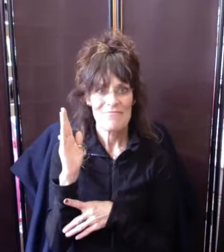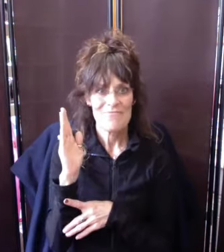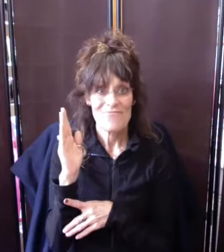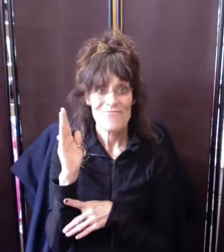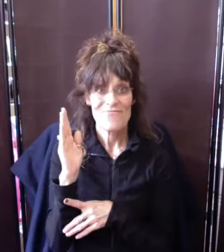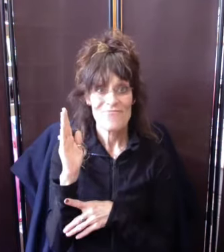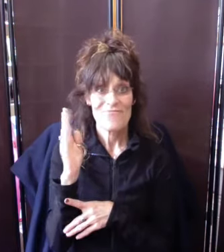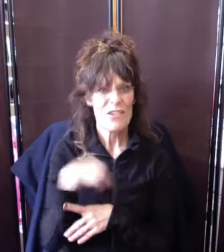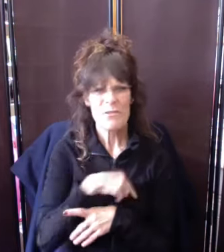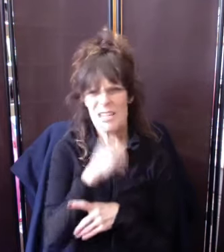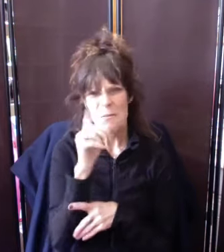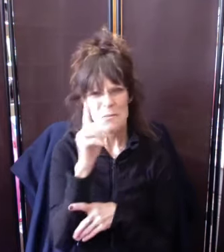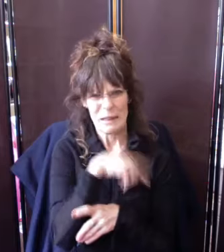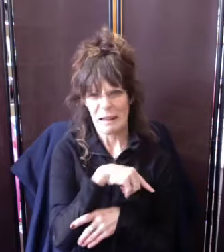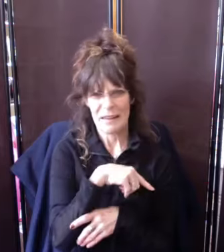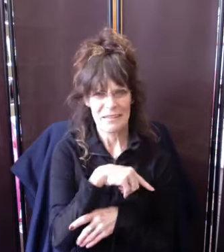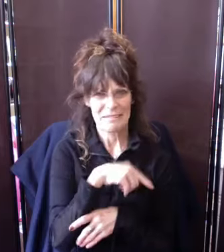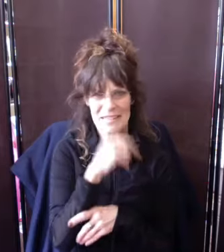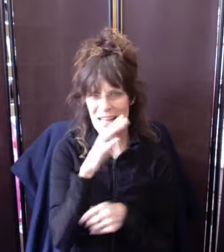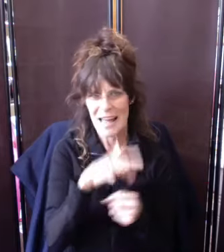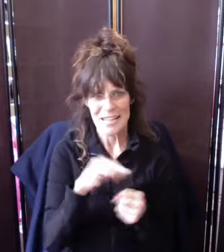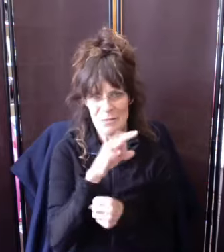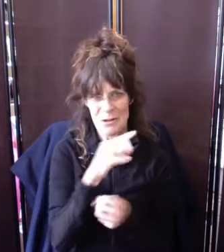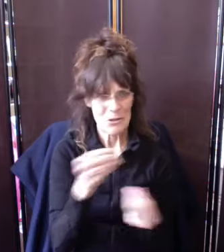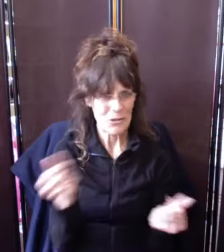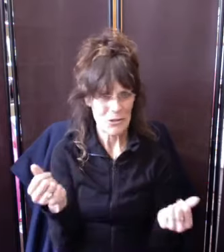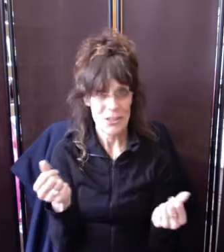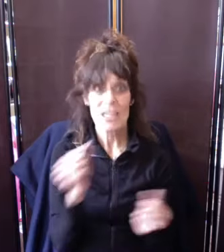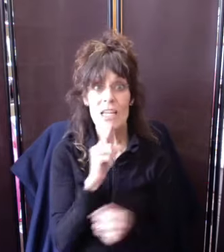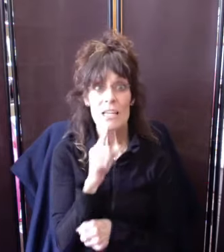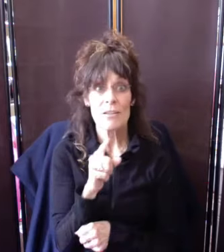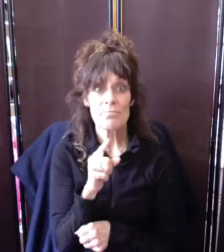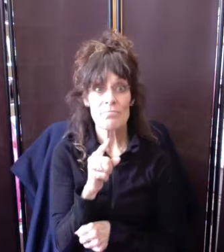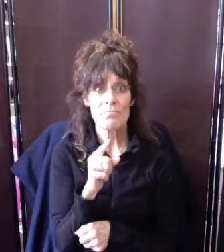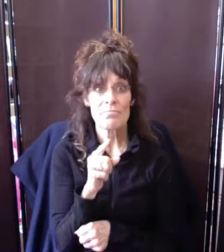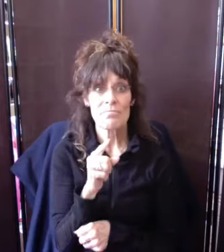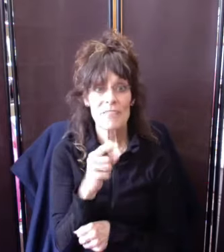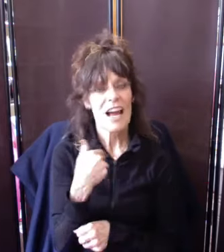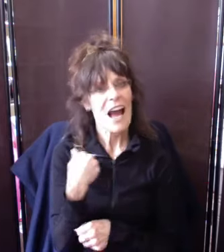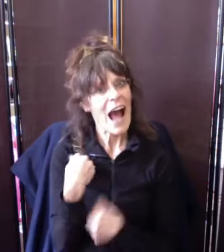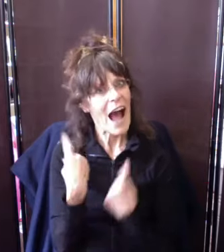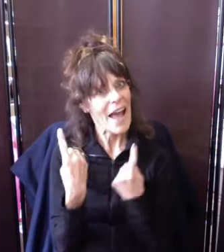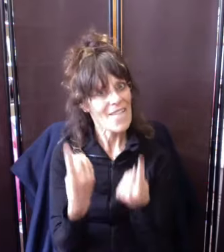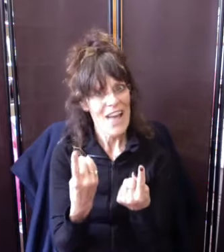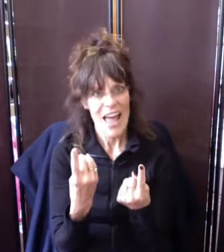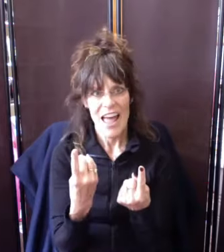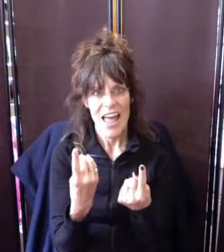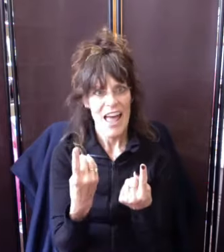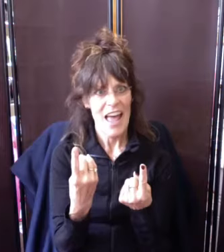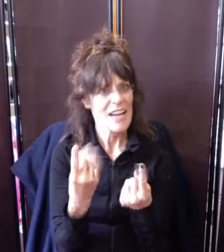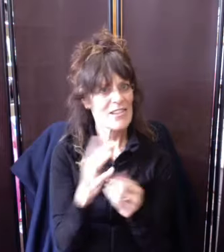pretend that this isn't a spiritual solution. It is. I have had a revolutionary spiritual